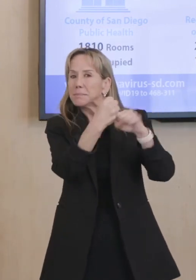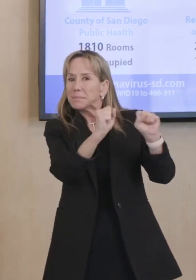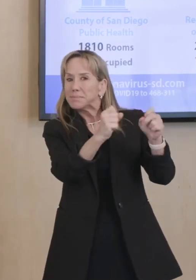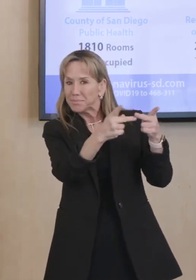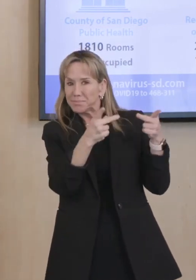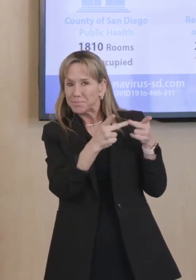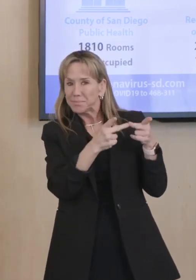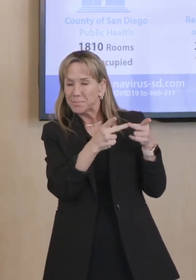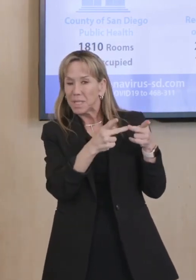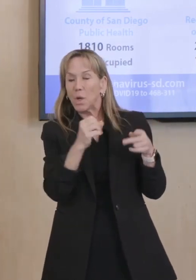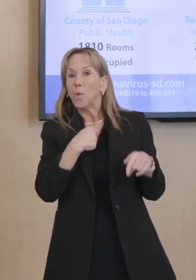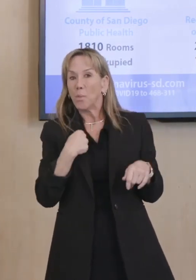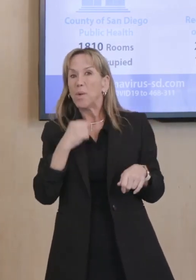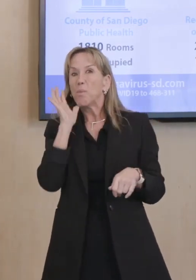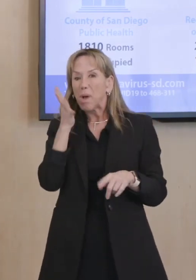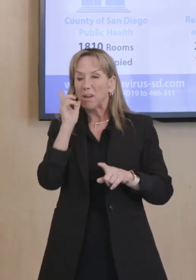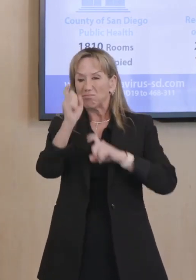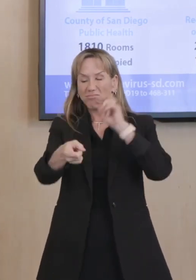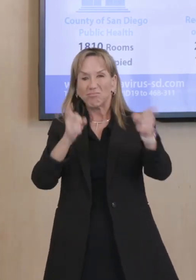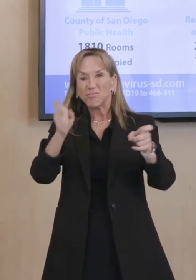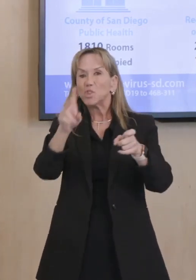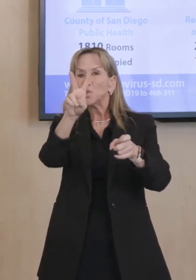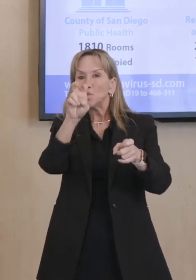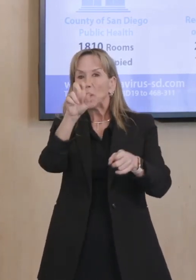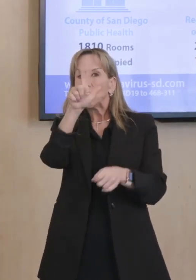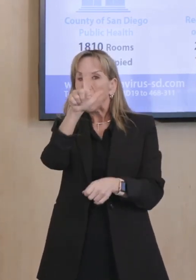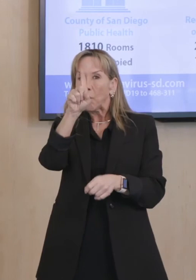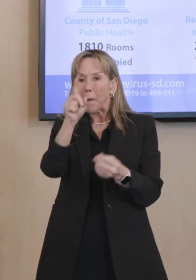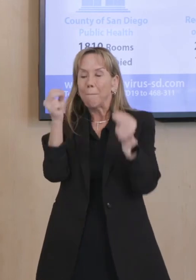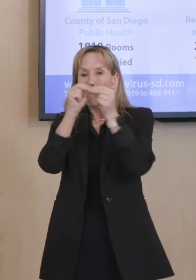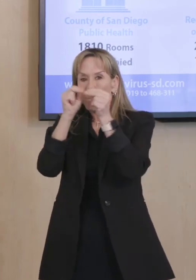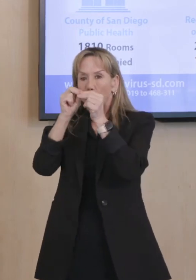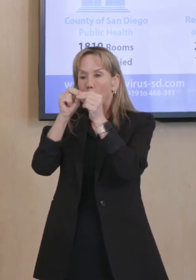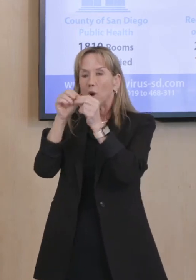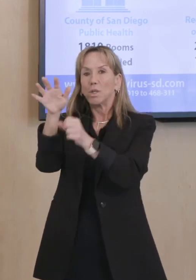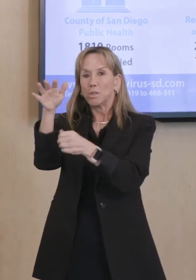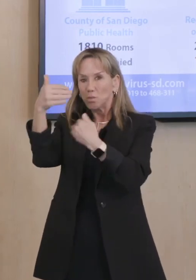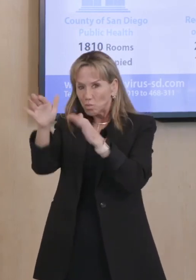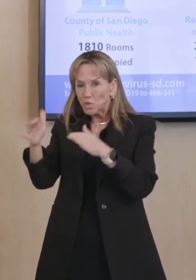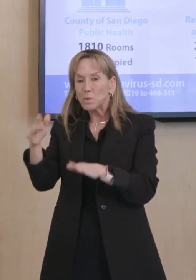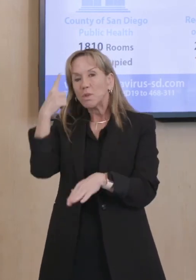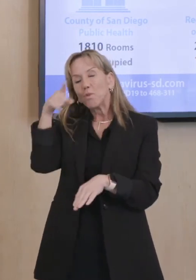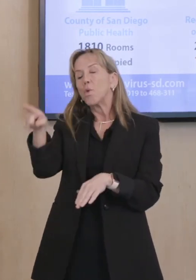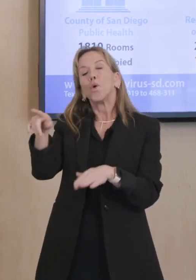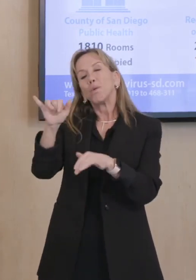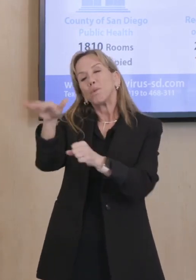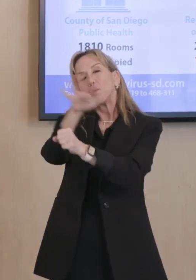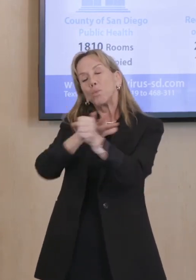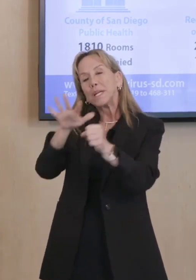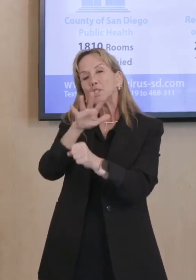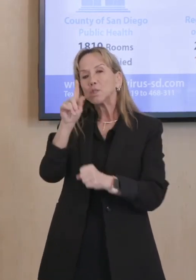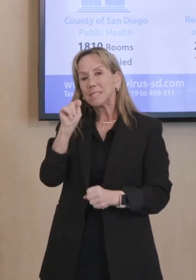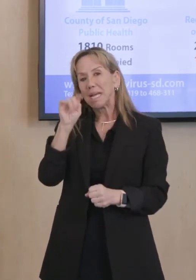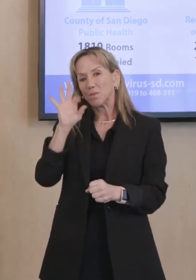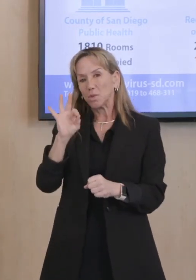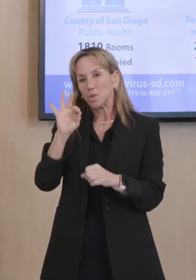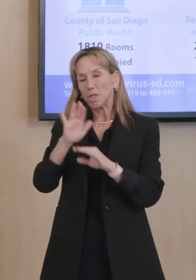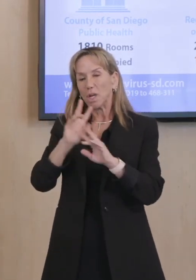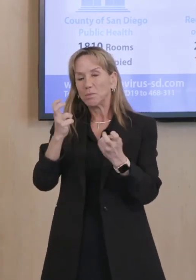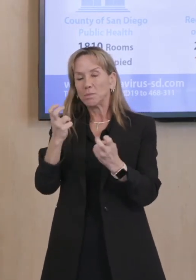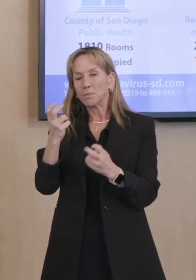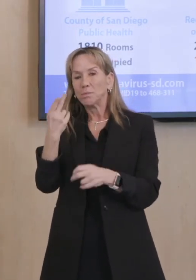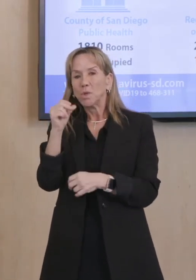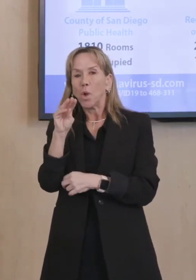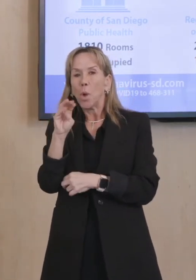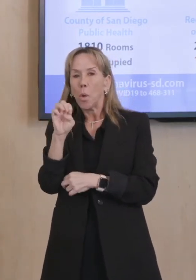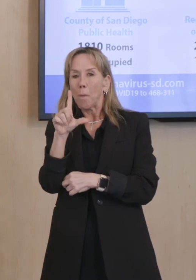We are going to allocate 221 additional rooms to the Regional Task Force on Homeless that will be reflected in tomorrow's chart, and we continue